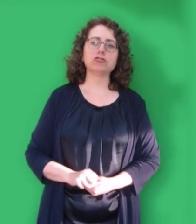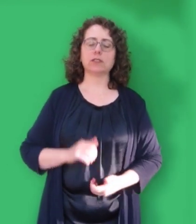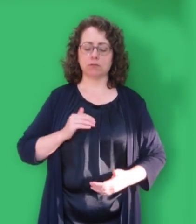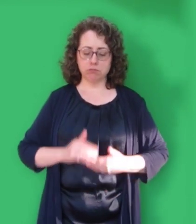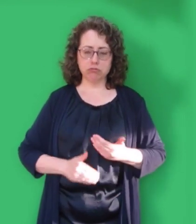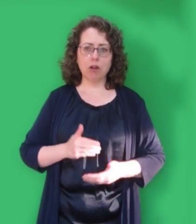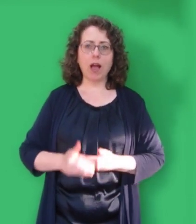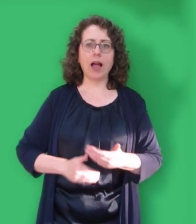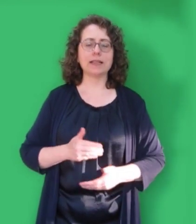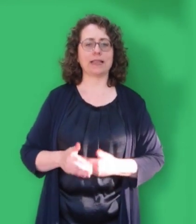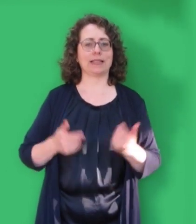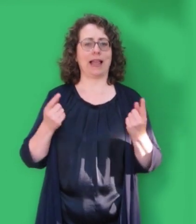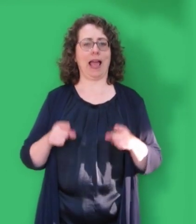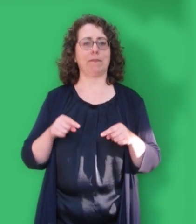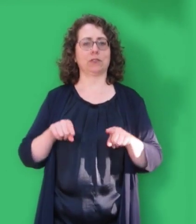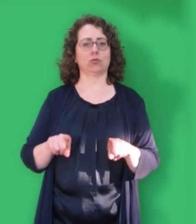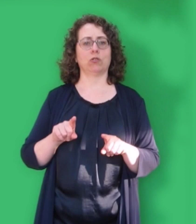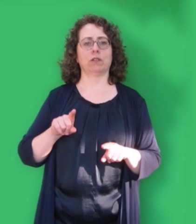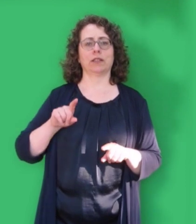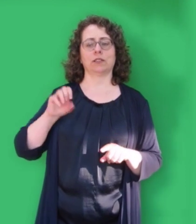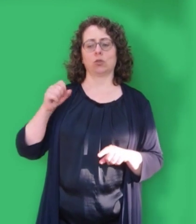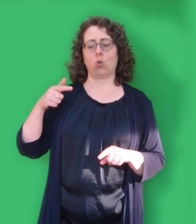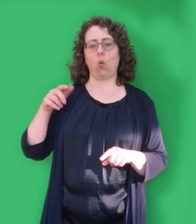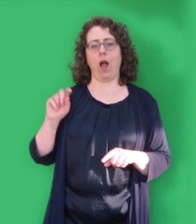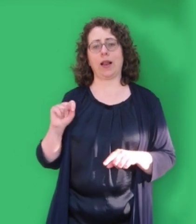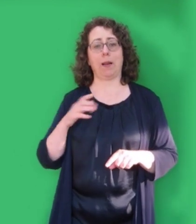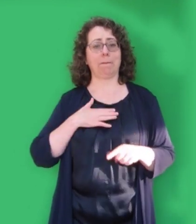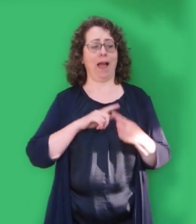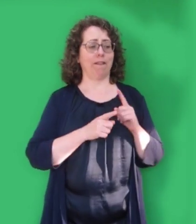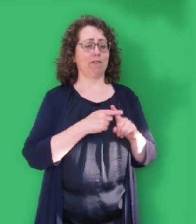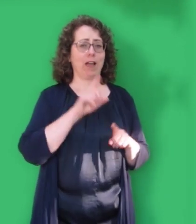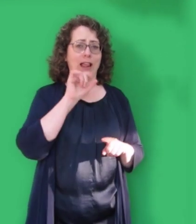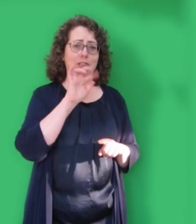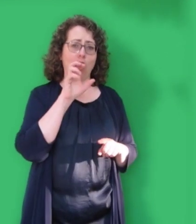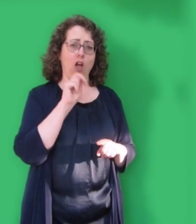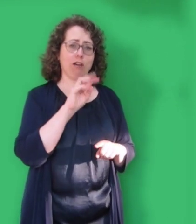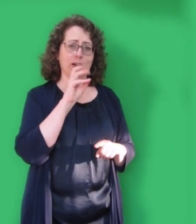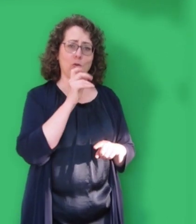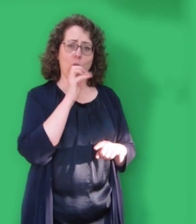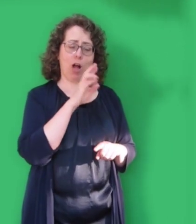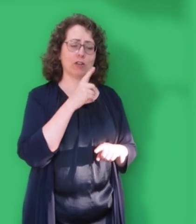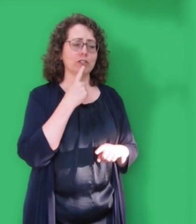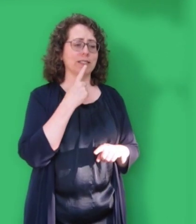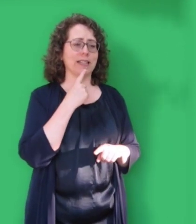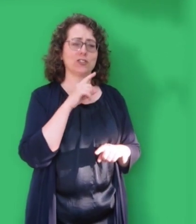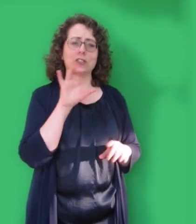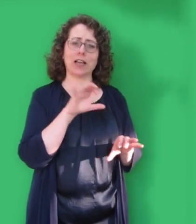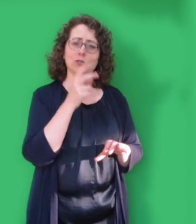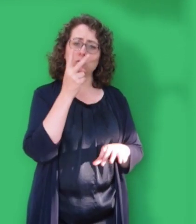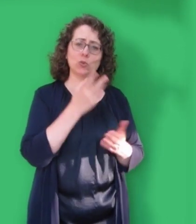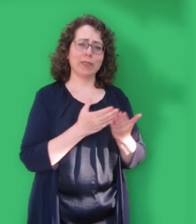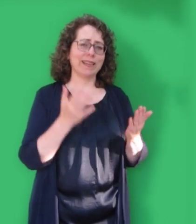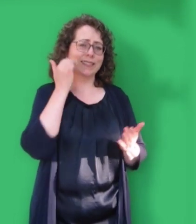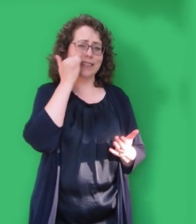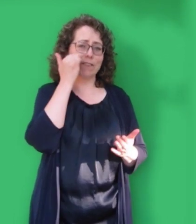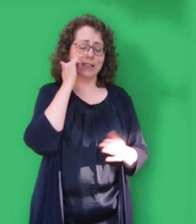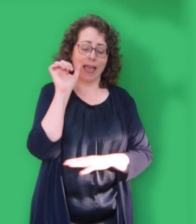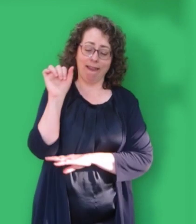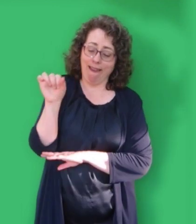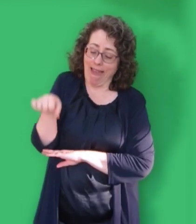of processes that happen in our squat. My friend Lauren Walker says if there's two poses she does every day, it's a hang and a